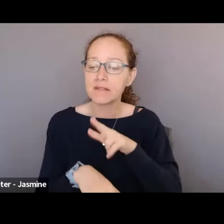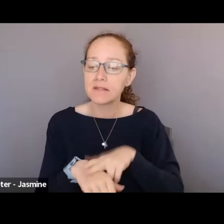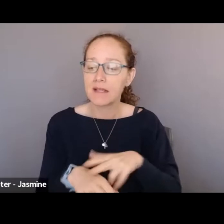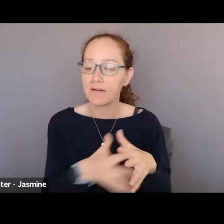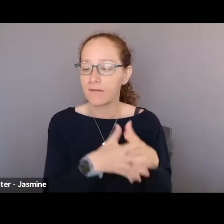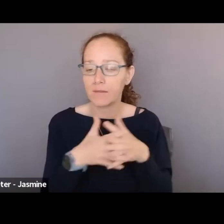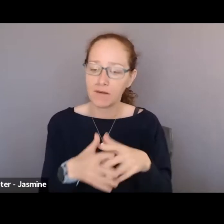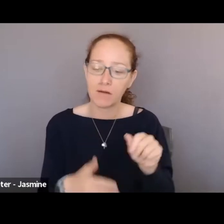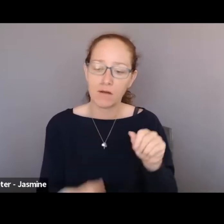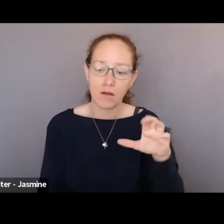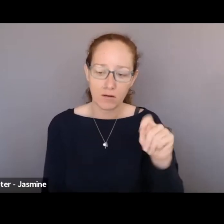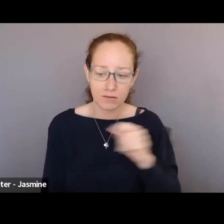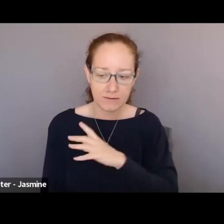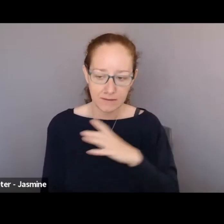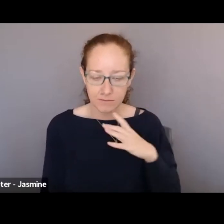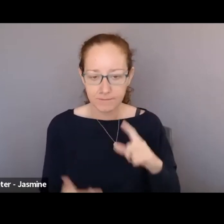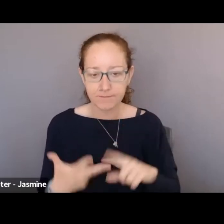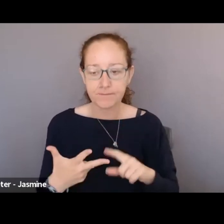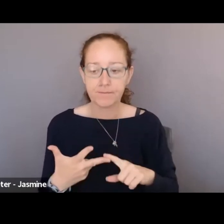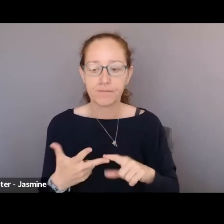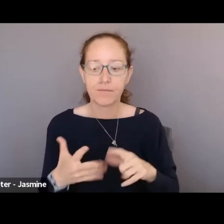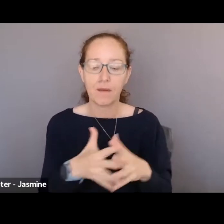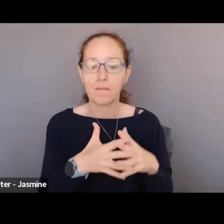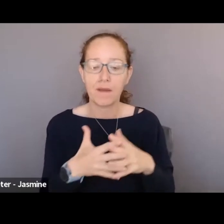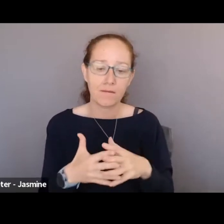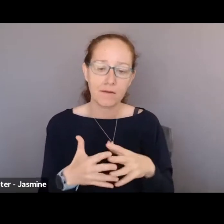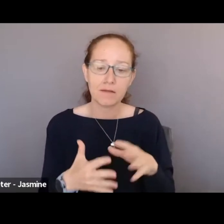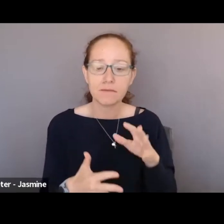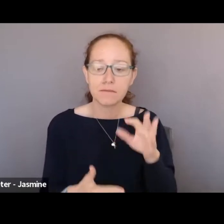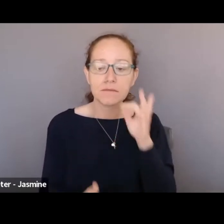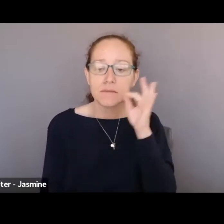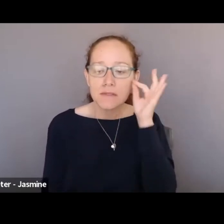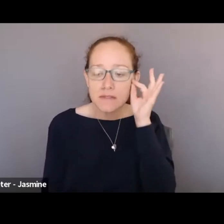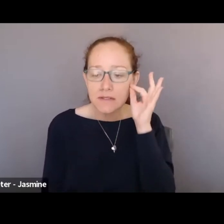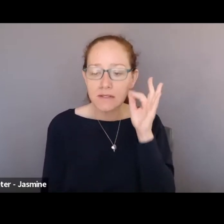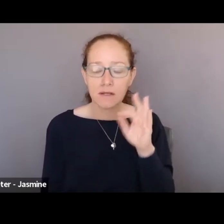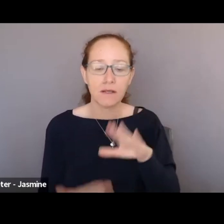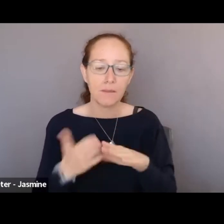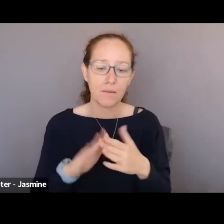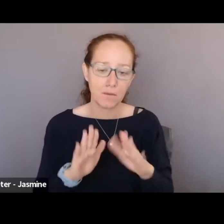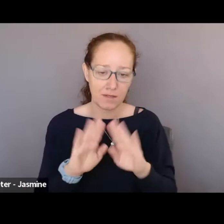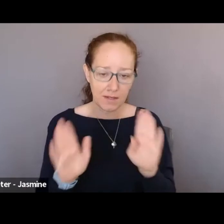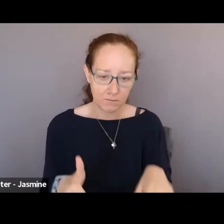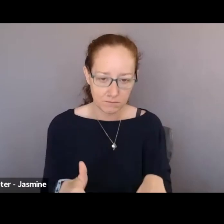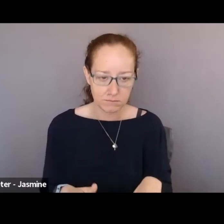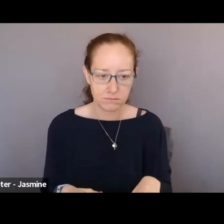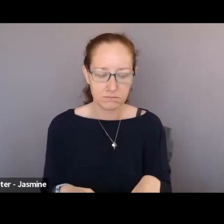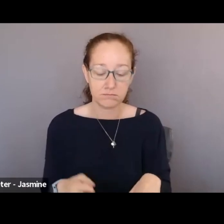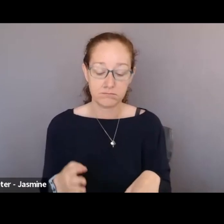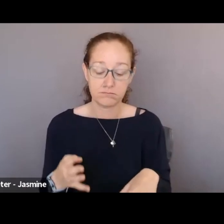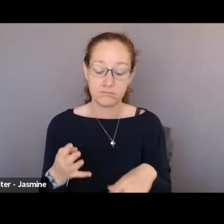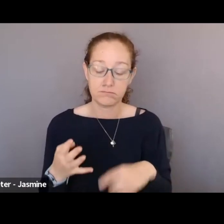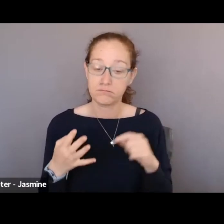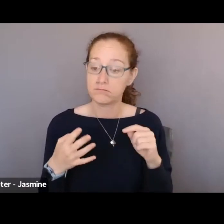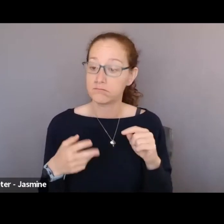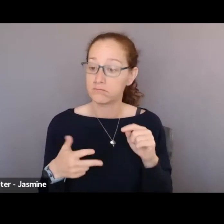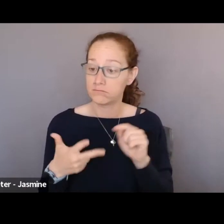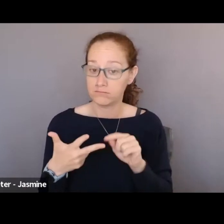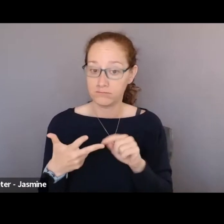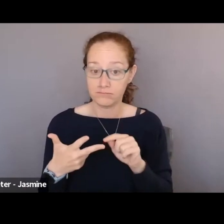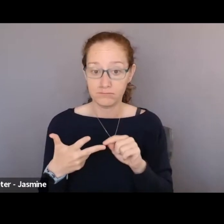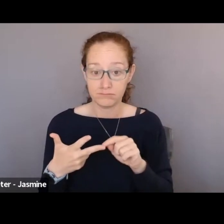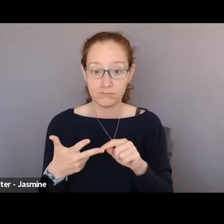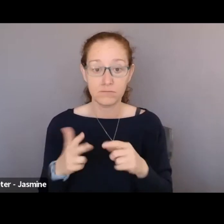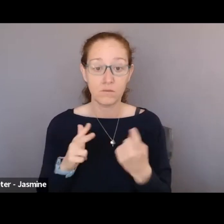and the American Indian Community House, a representative of which will be participating in FaceToFace this